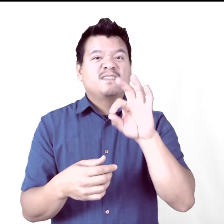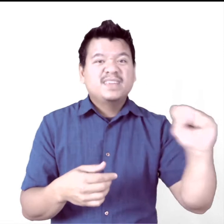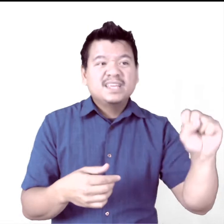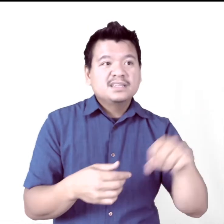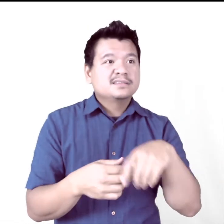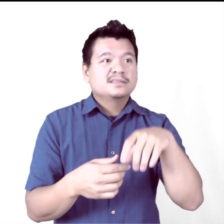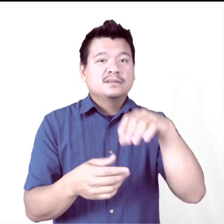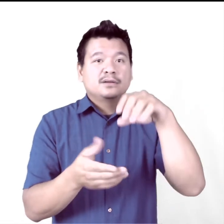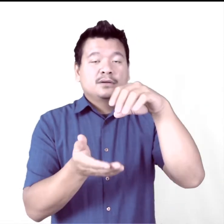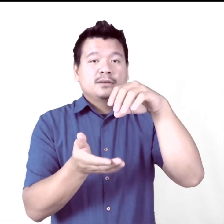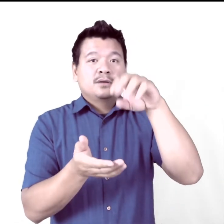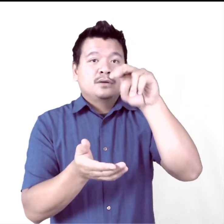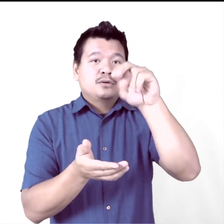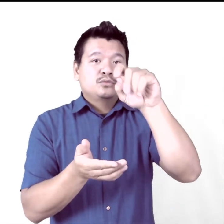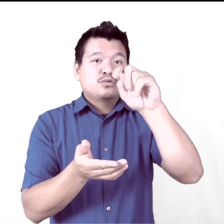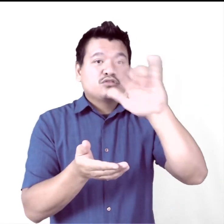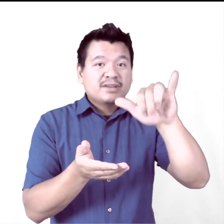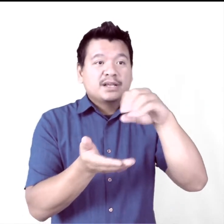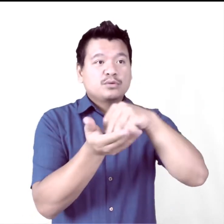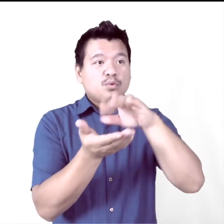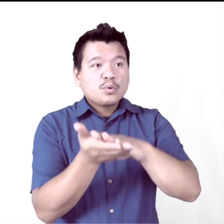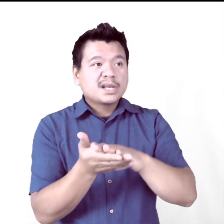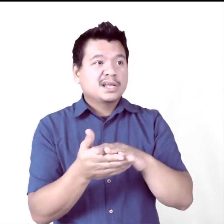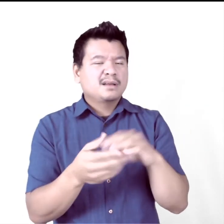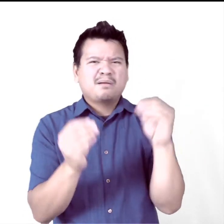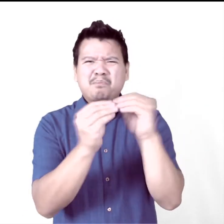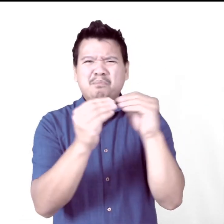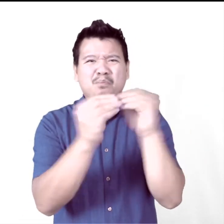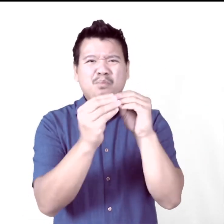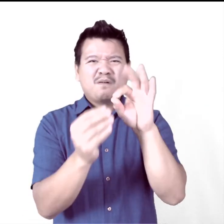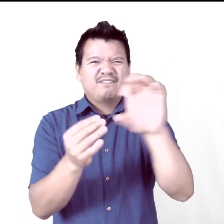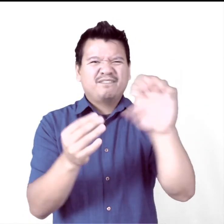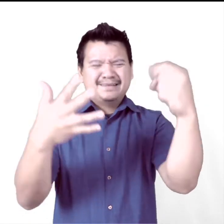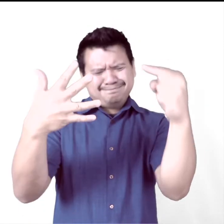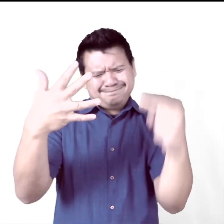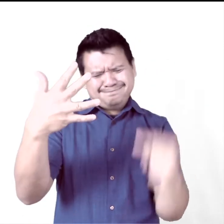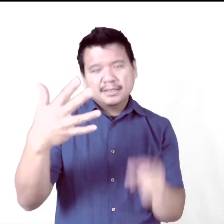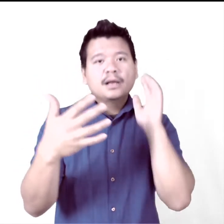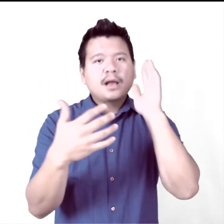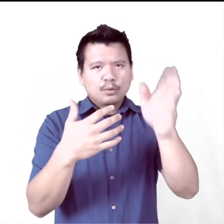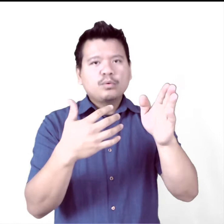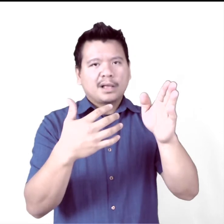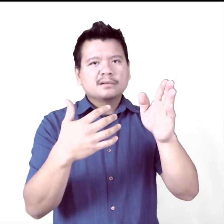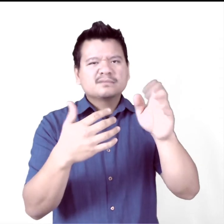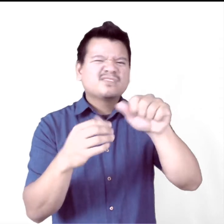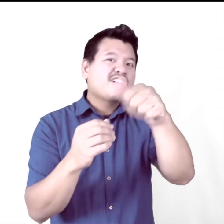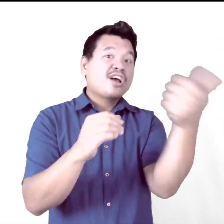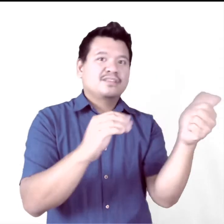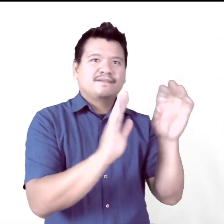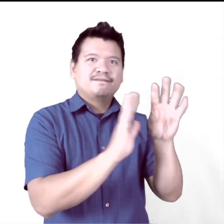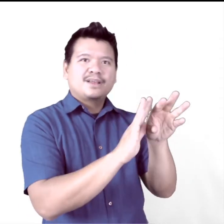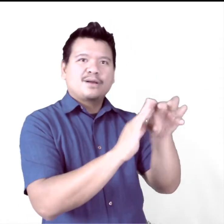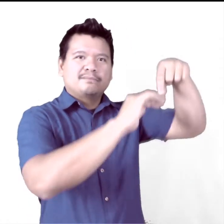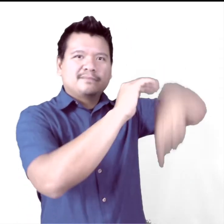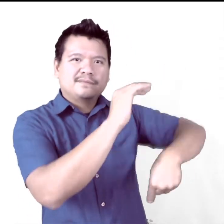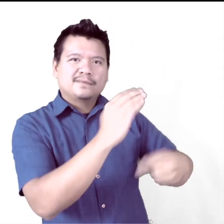notary, recording fees, and more fees. I'll do a separate video on closing costs,